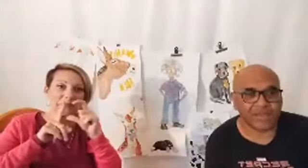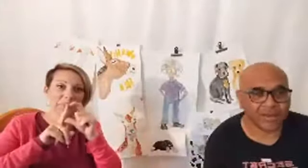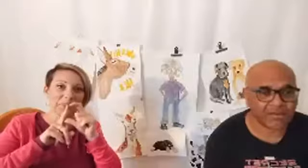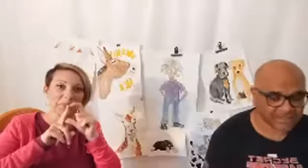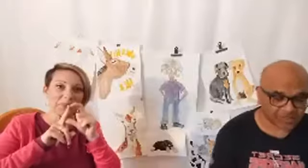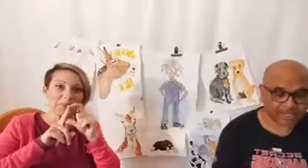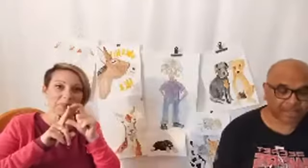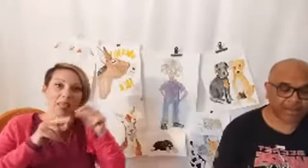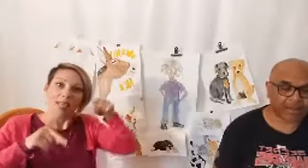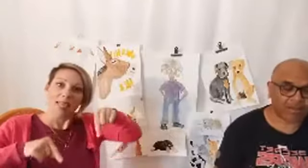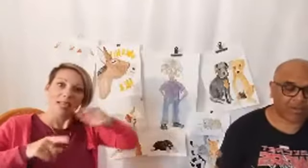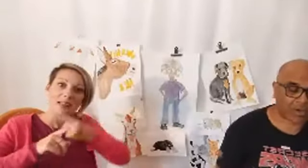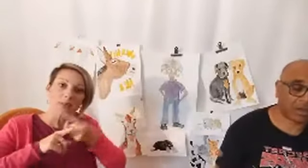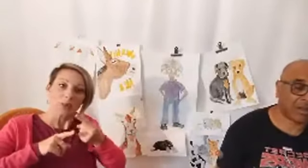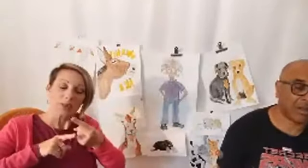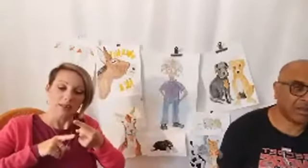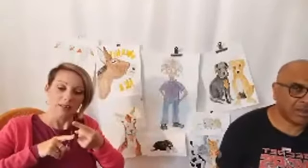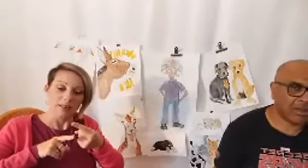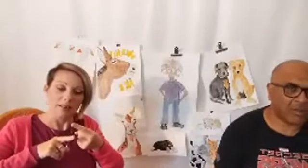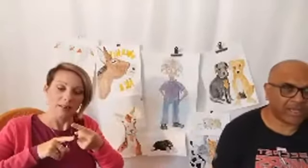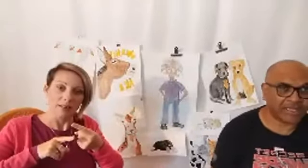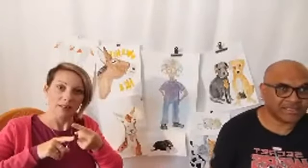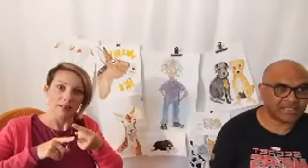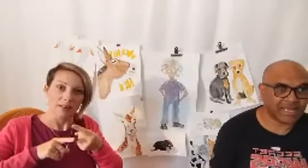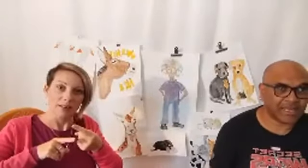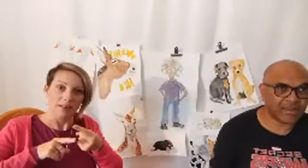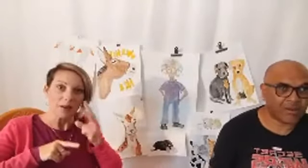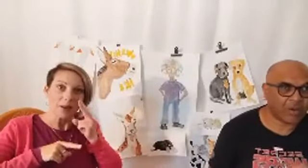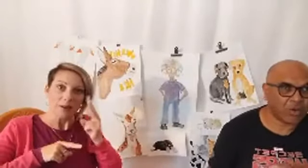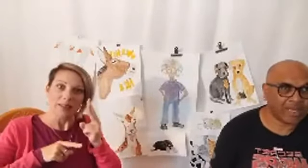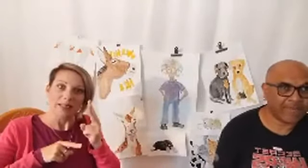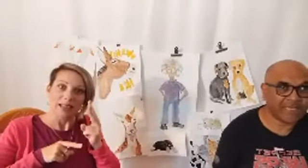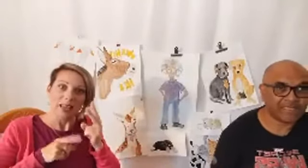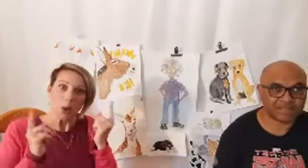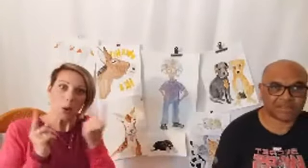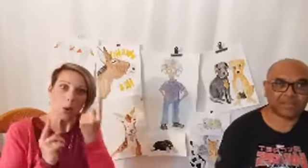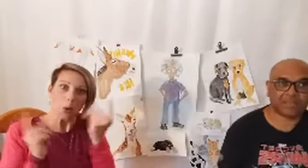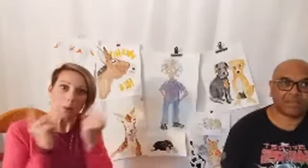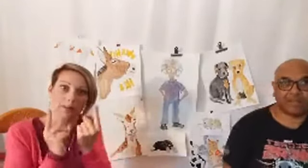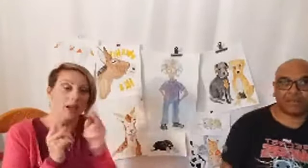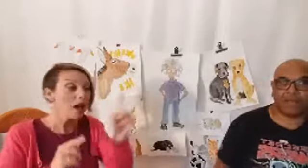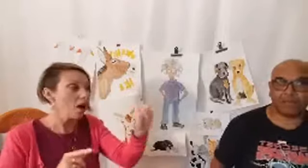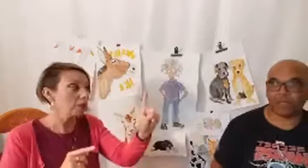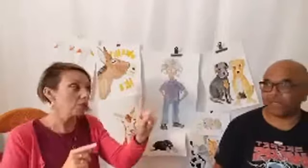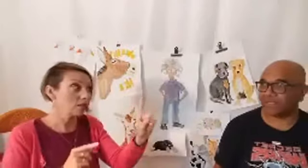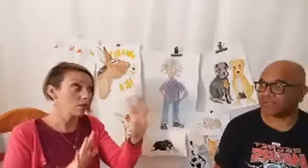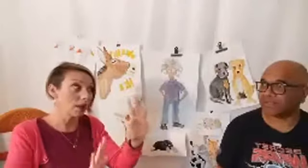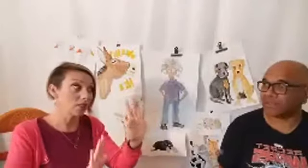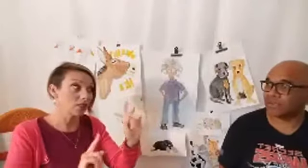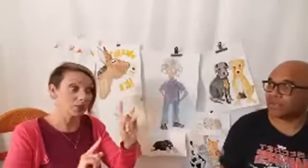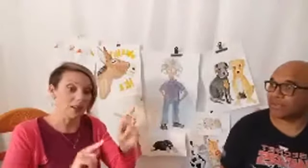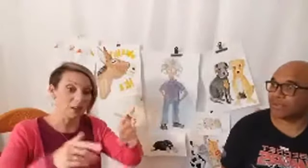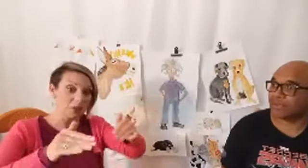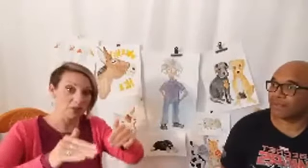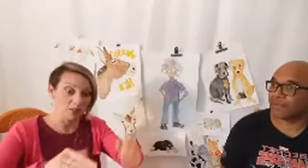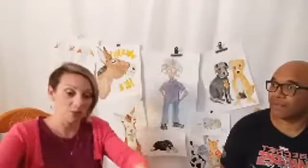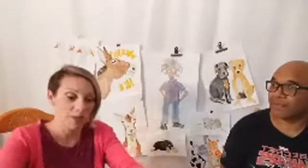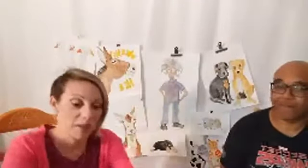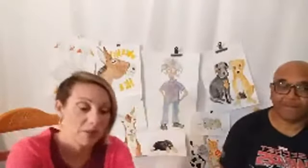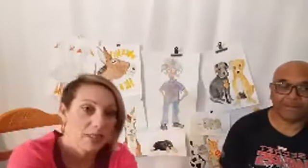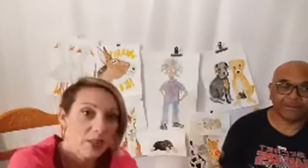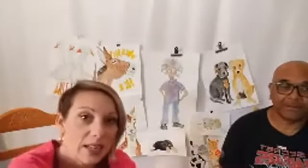So this week we're going to see who he meets. I'm just going to wait just for a sec. I'm just going to